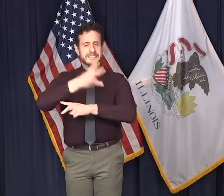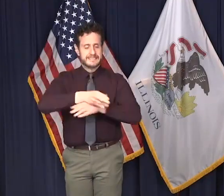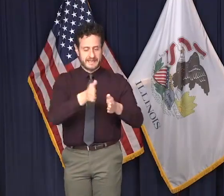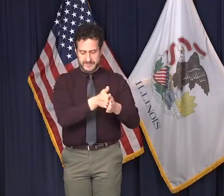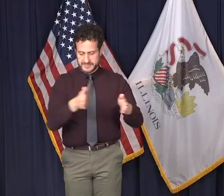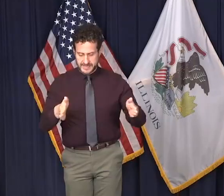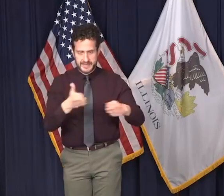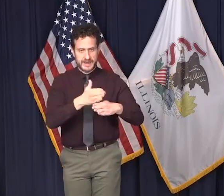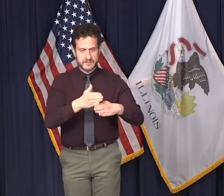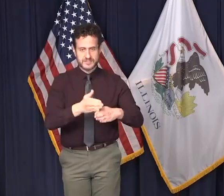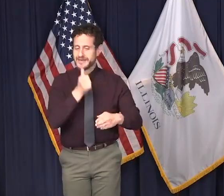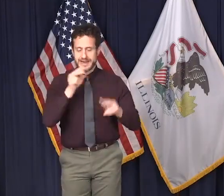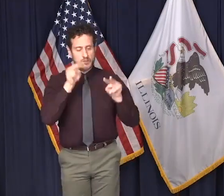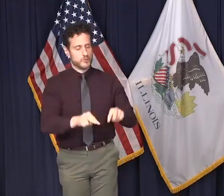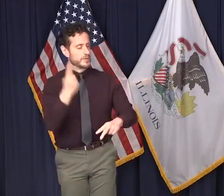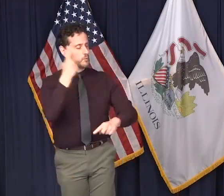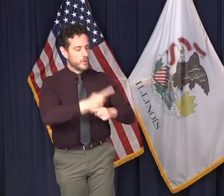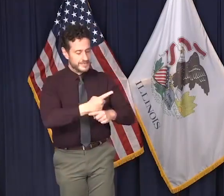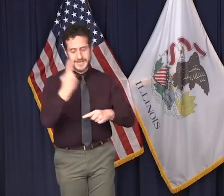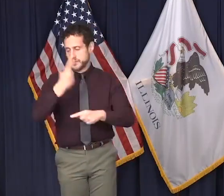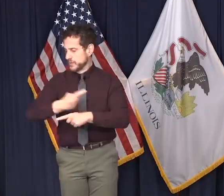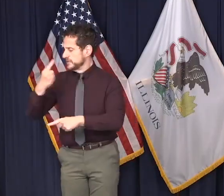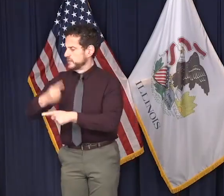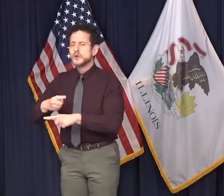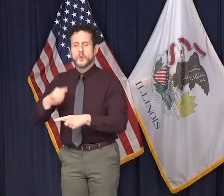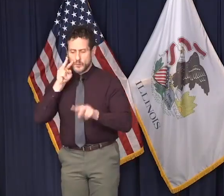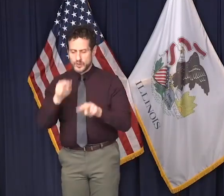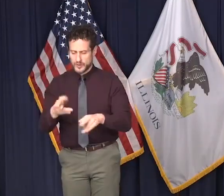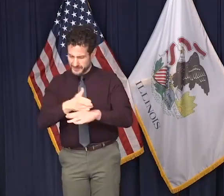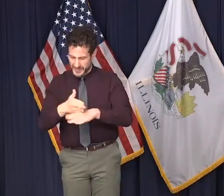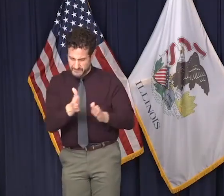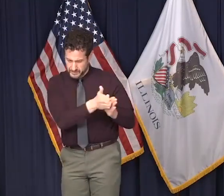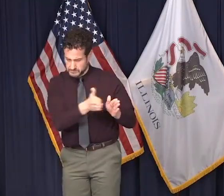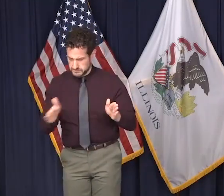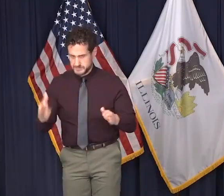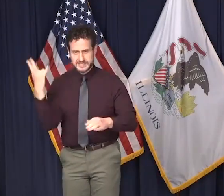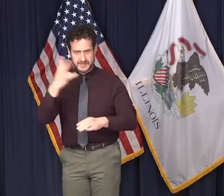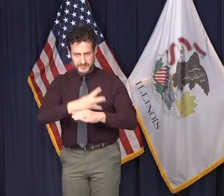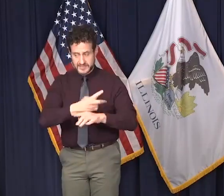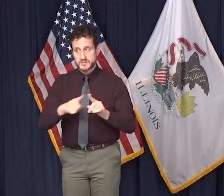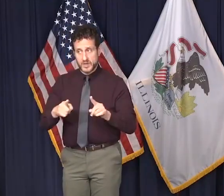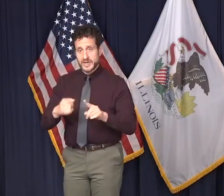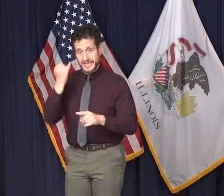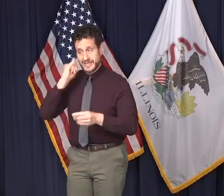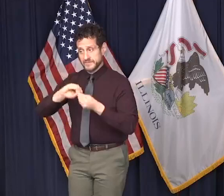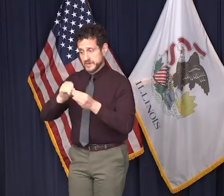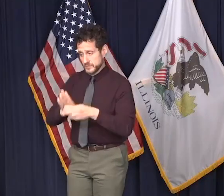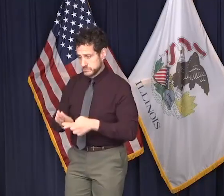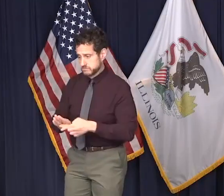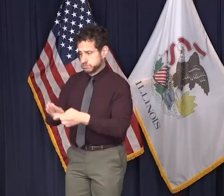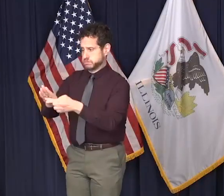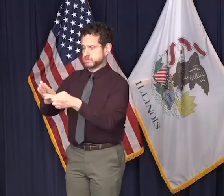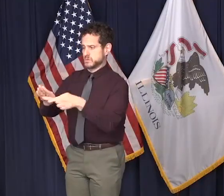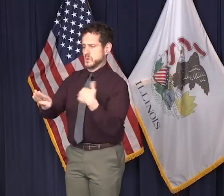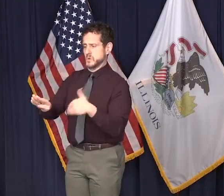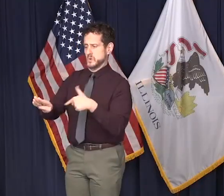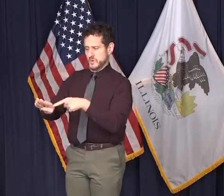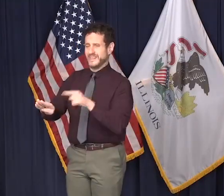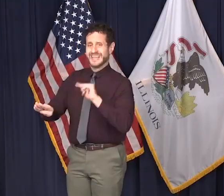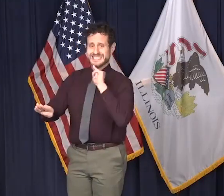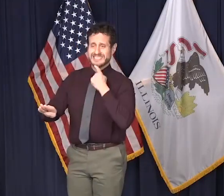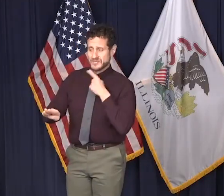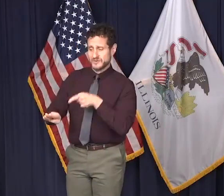1-day totals, but a rise is still a rise, and it is on all of us to bring these numbers